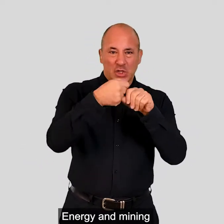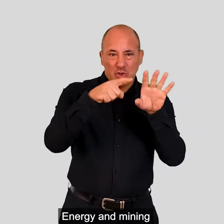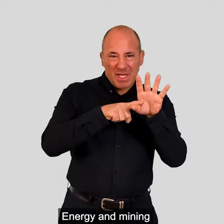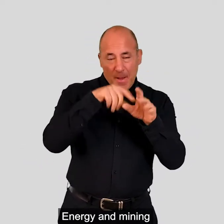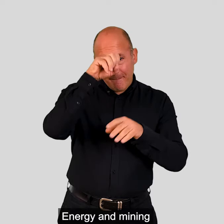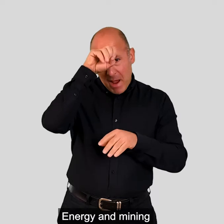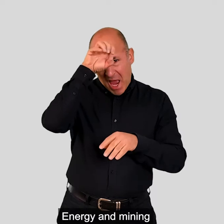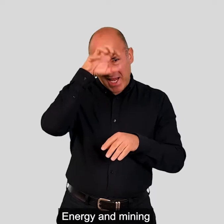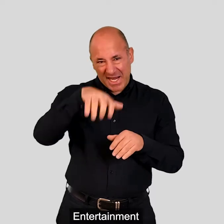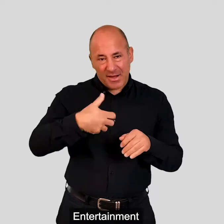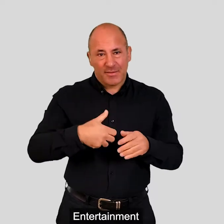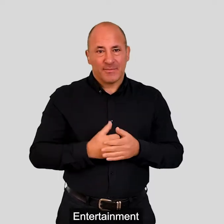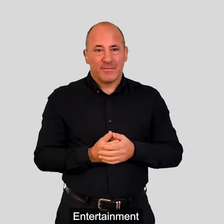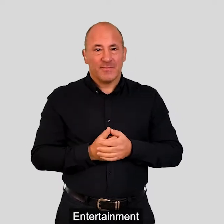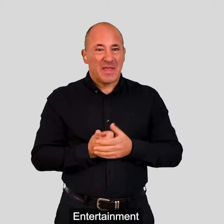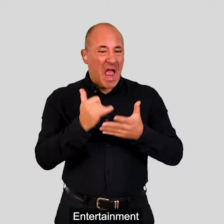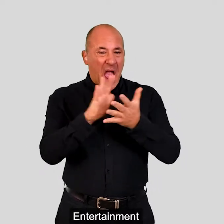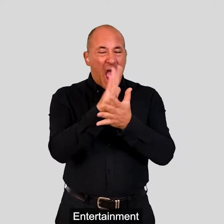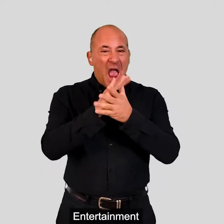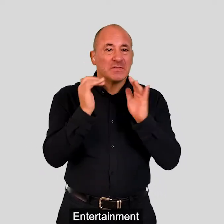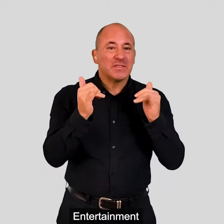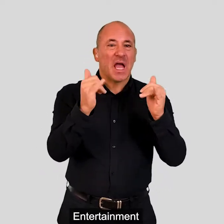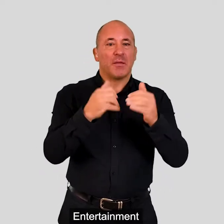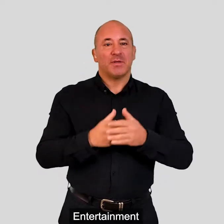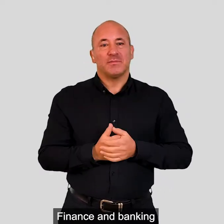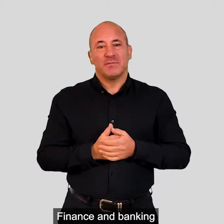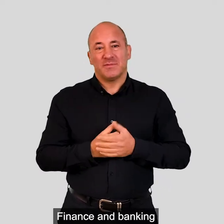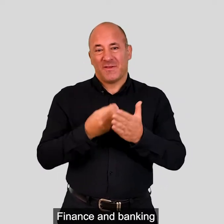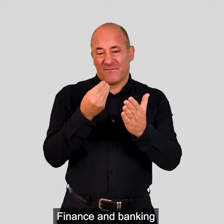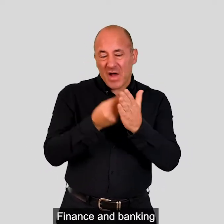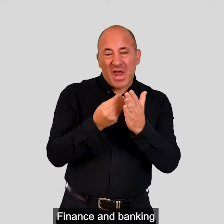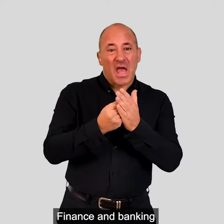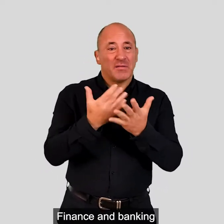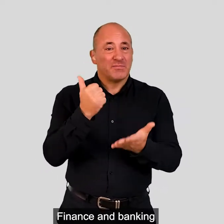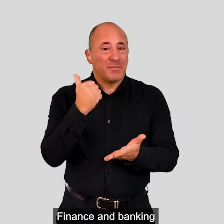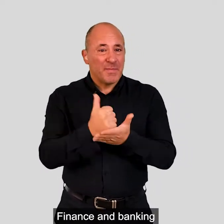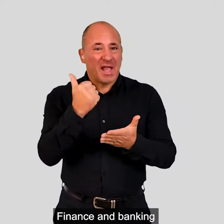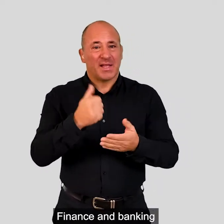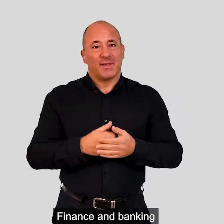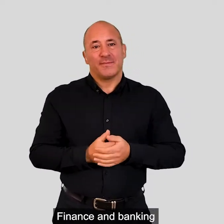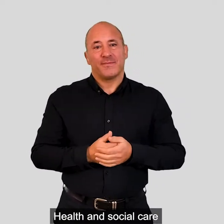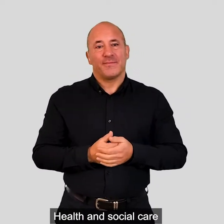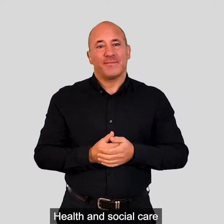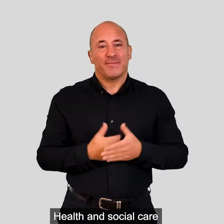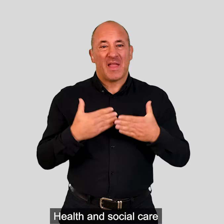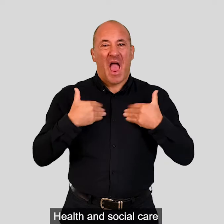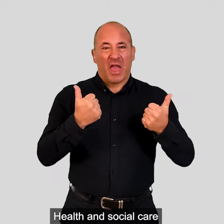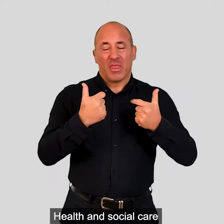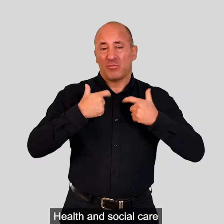mining, entertainment, finance and banking, health and social